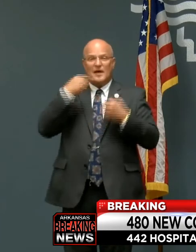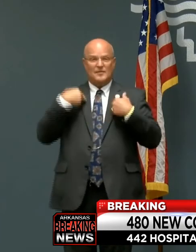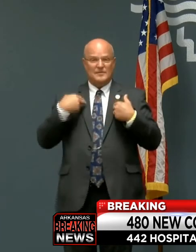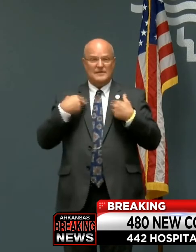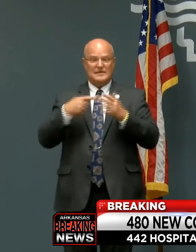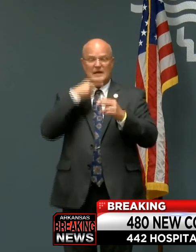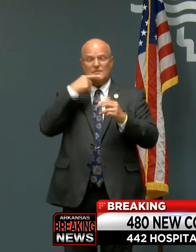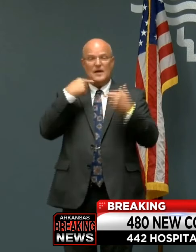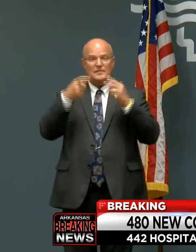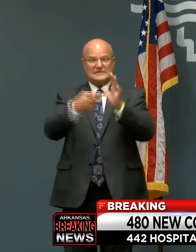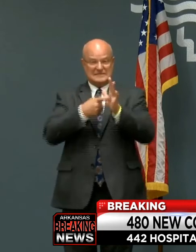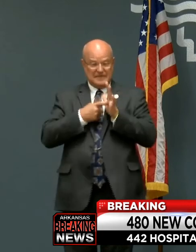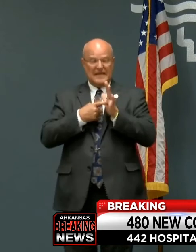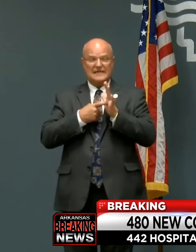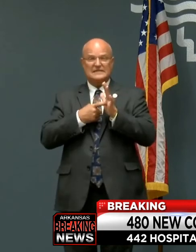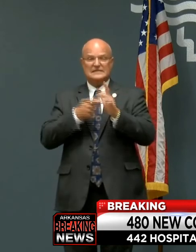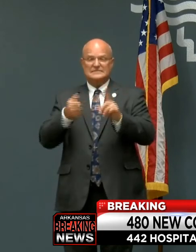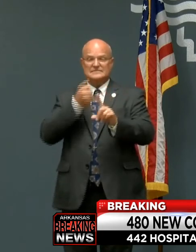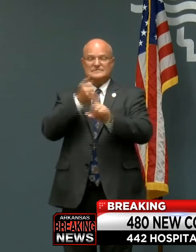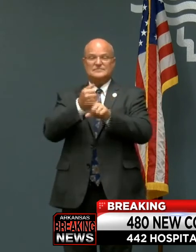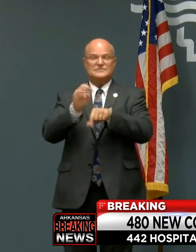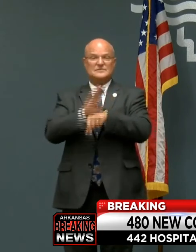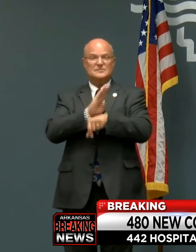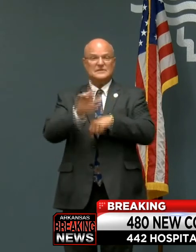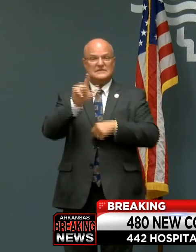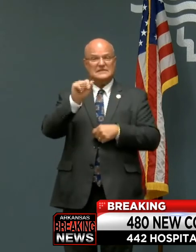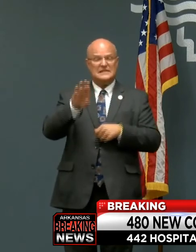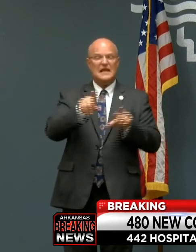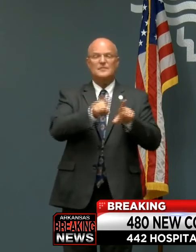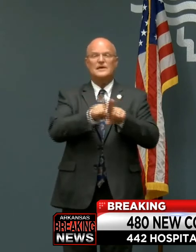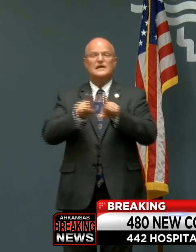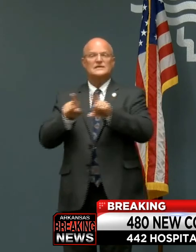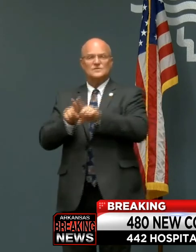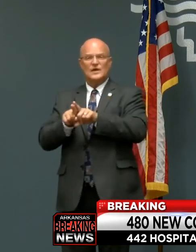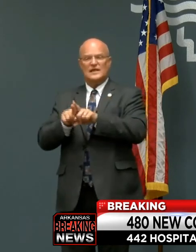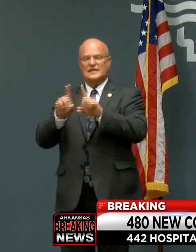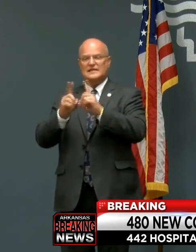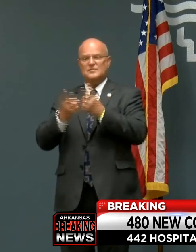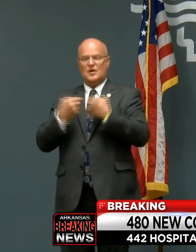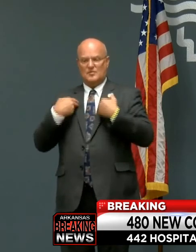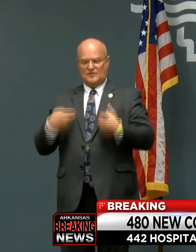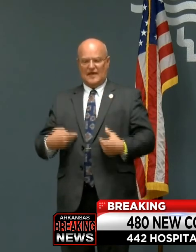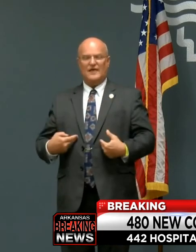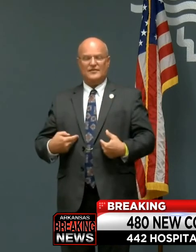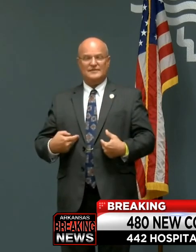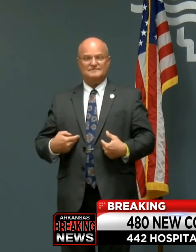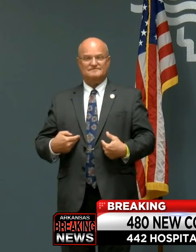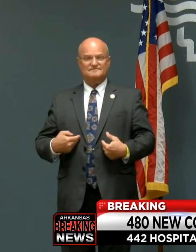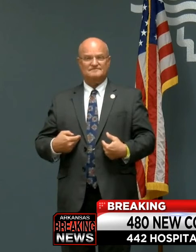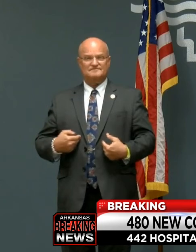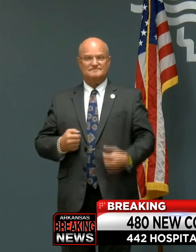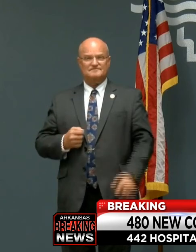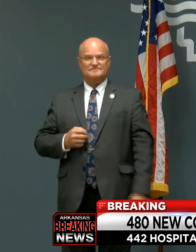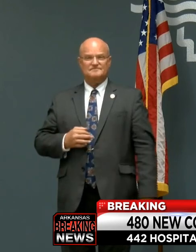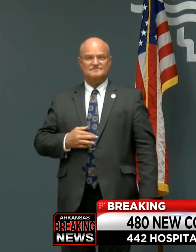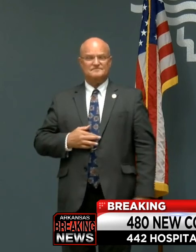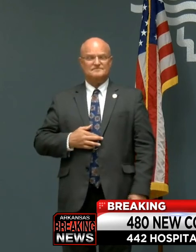demand impacts both the commercial lab side as well as the Department of Health side.